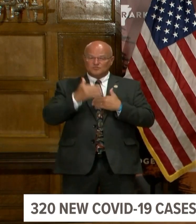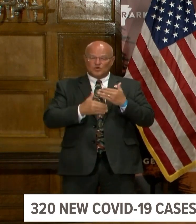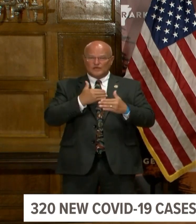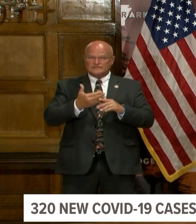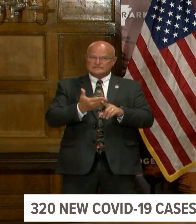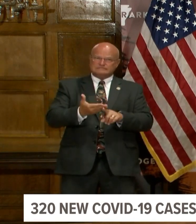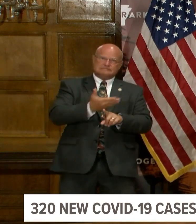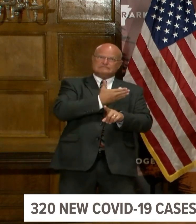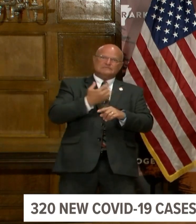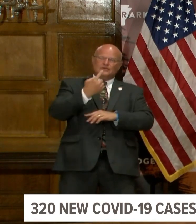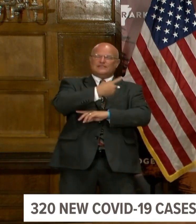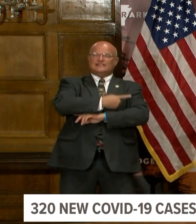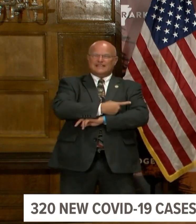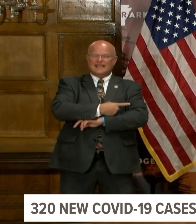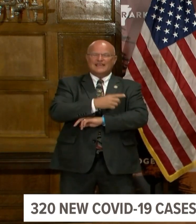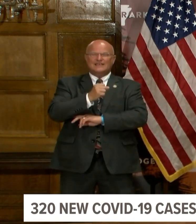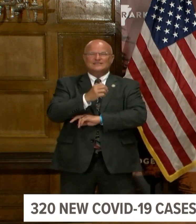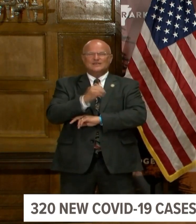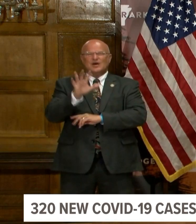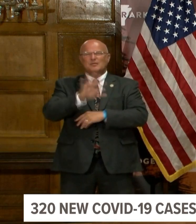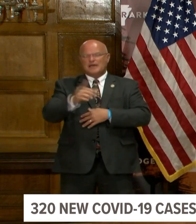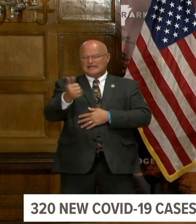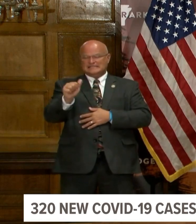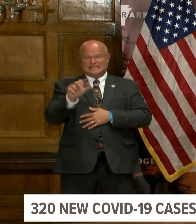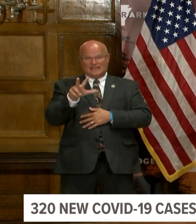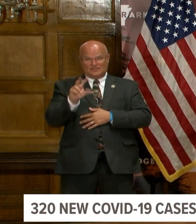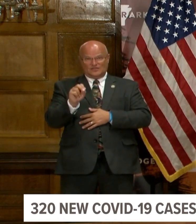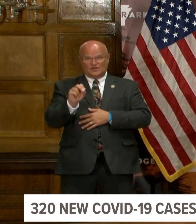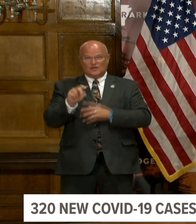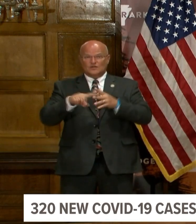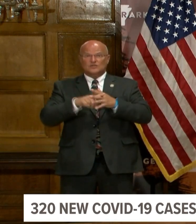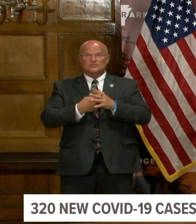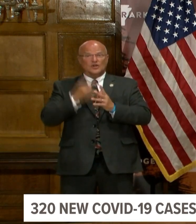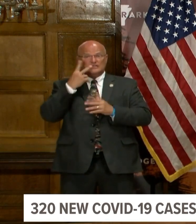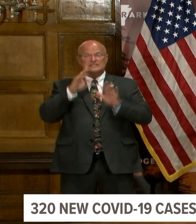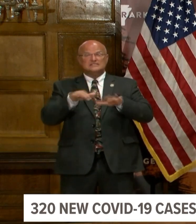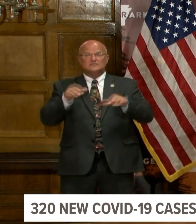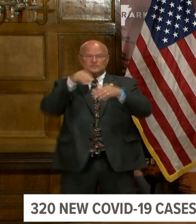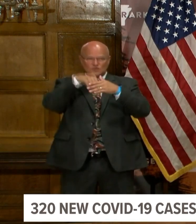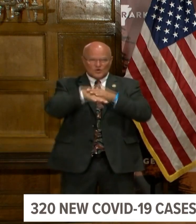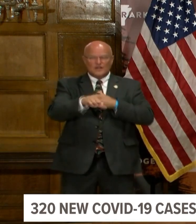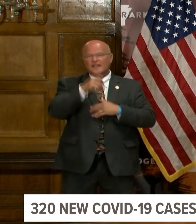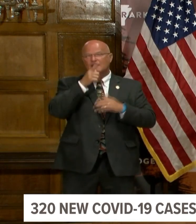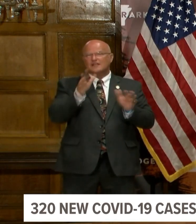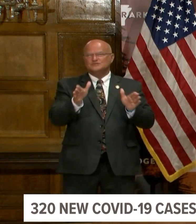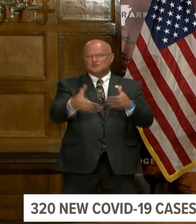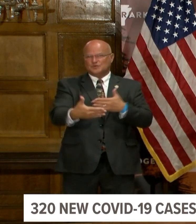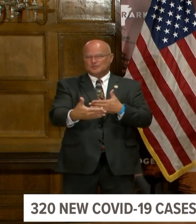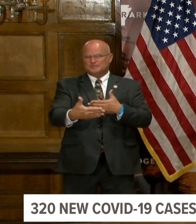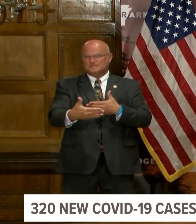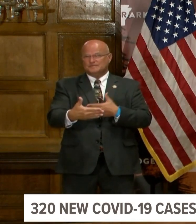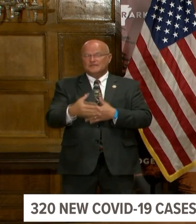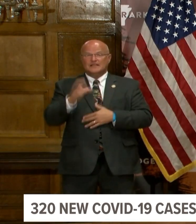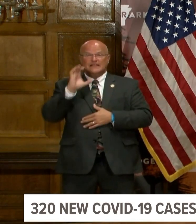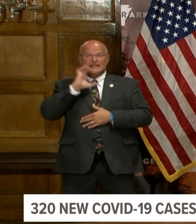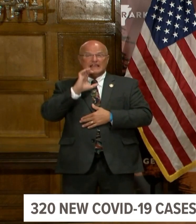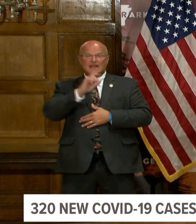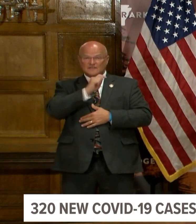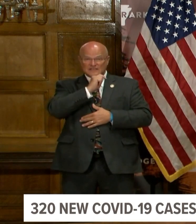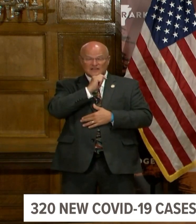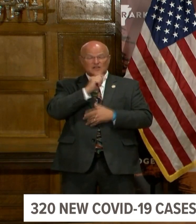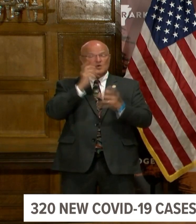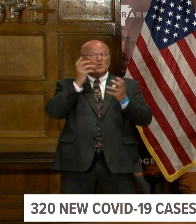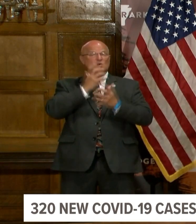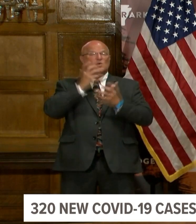lot earlier in the day. So about 10:30, we started seeing children going to lunch. The cafeteria